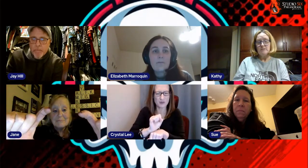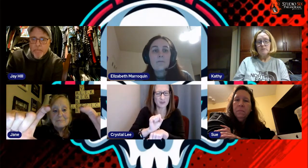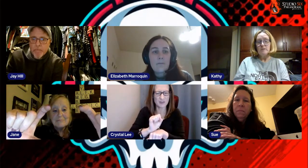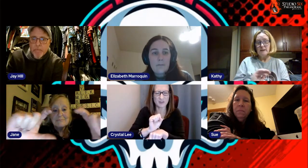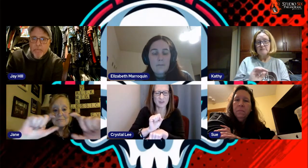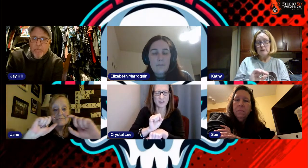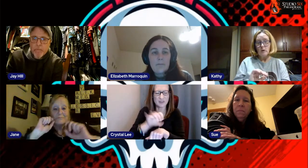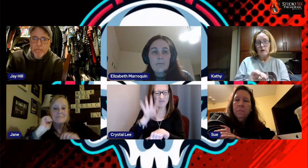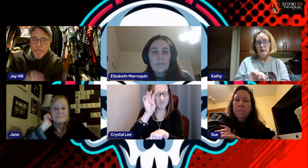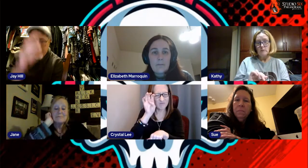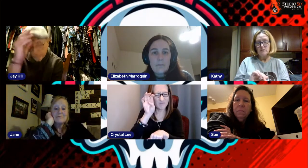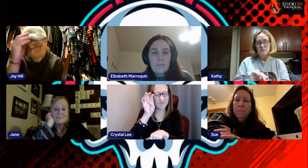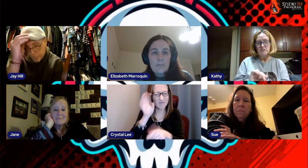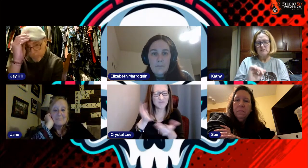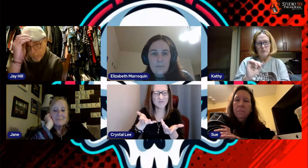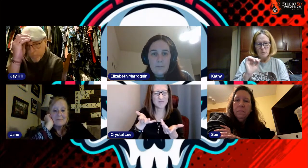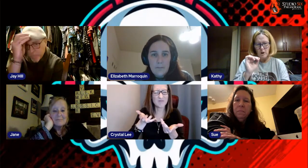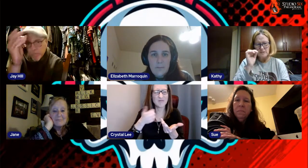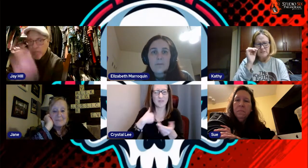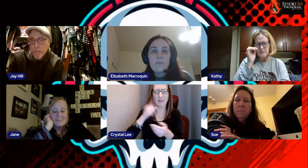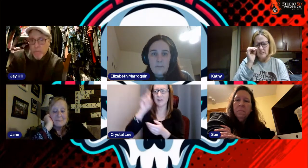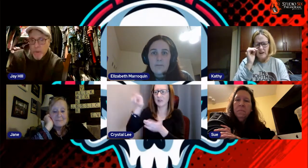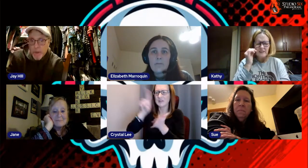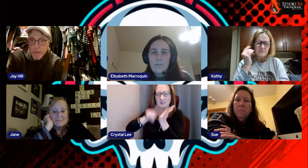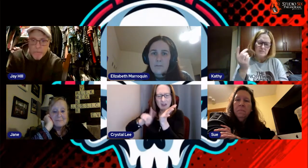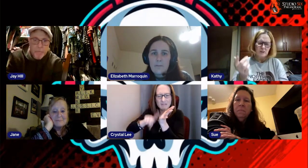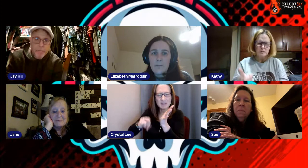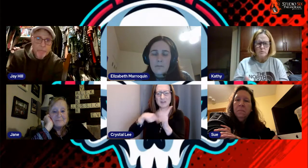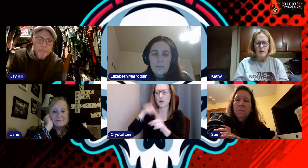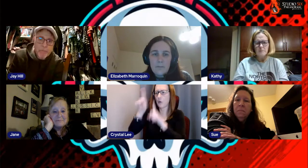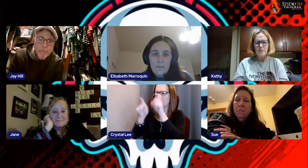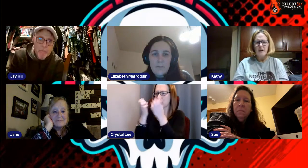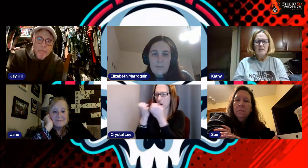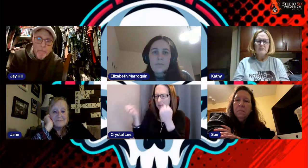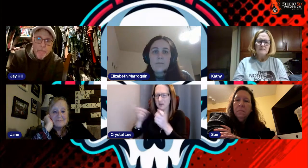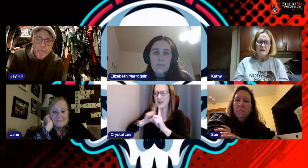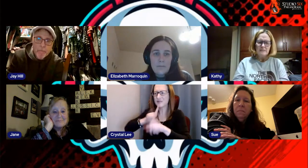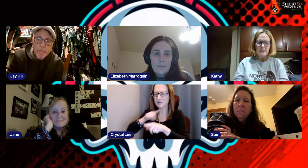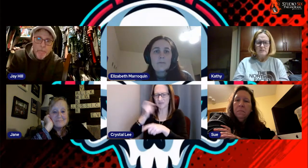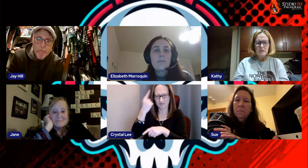Trying to do the yes and no kind of question. Did it work? Did it not? She's not sure.